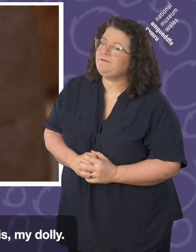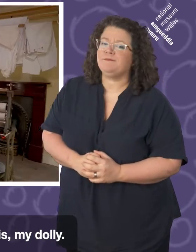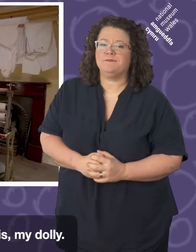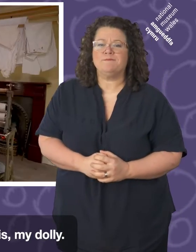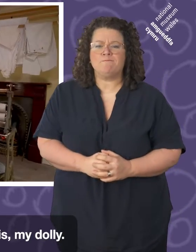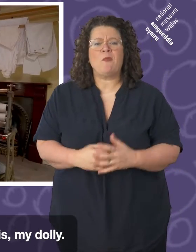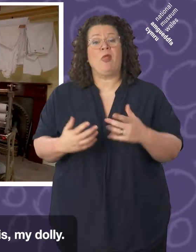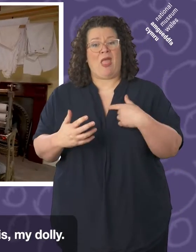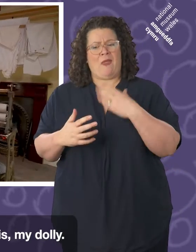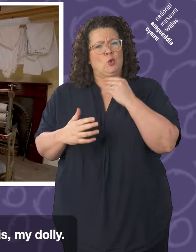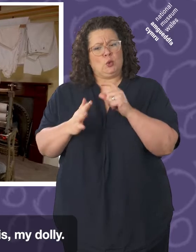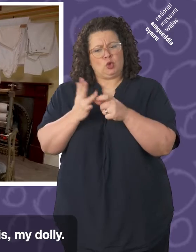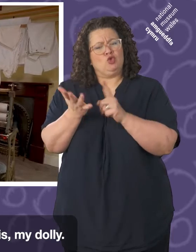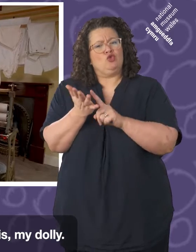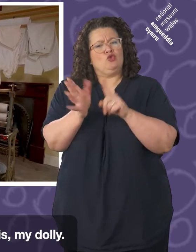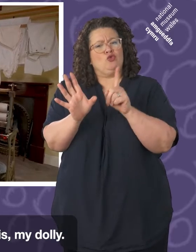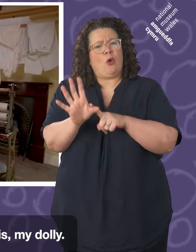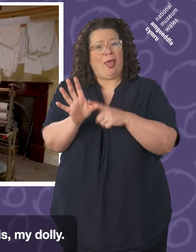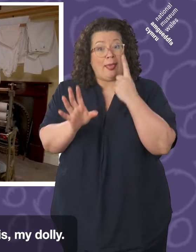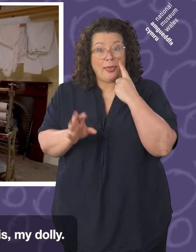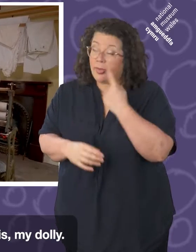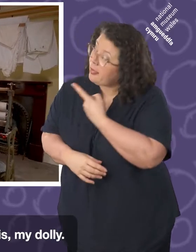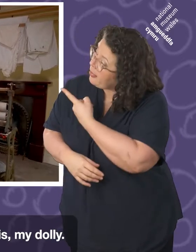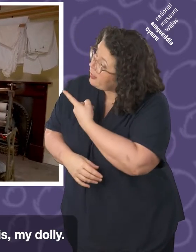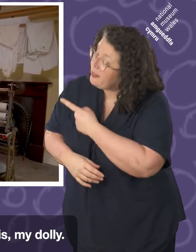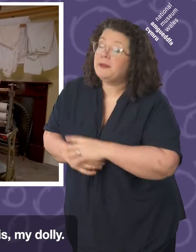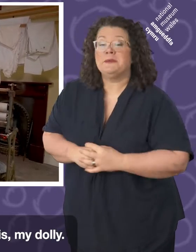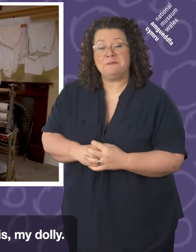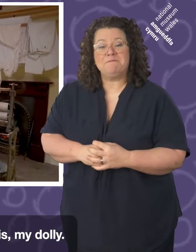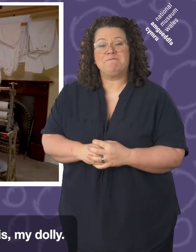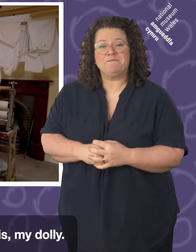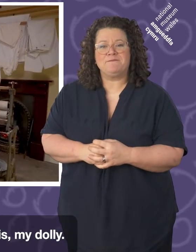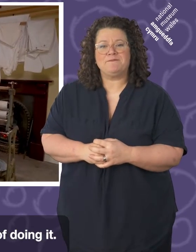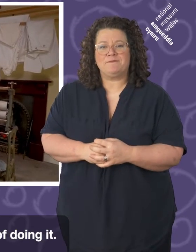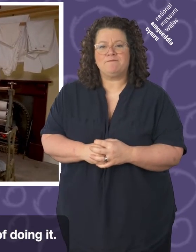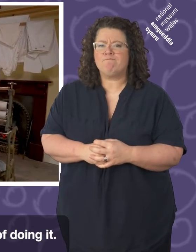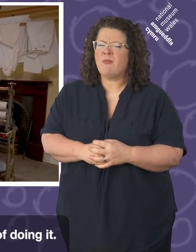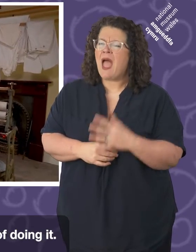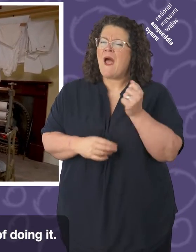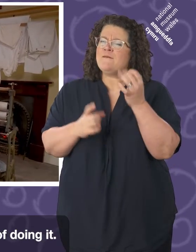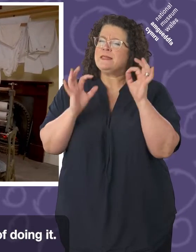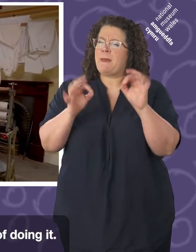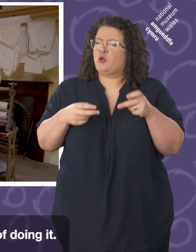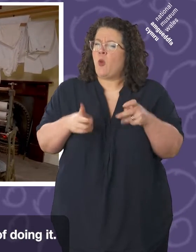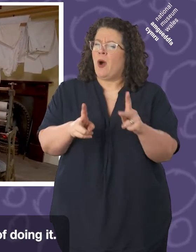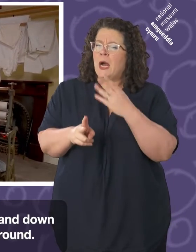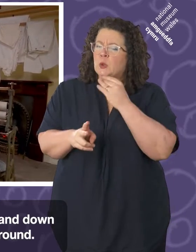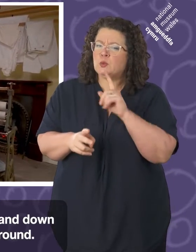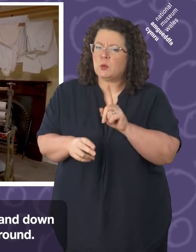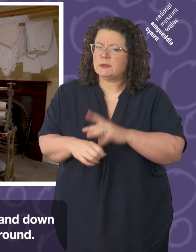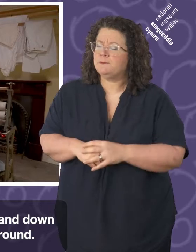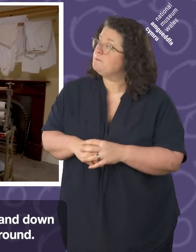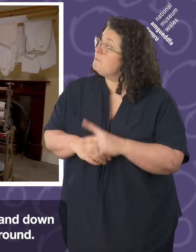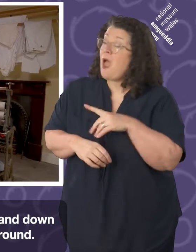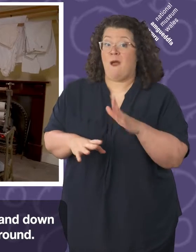I then have to use this, my dolly. And there's a way of doing it.